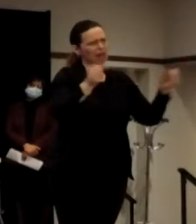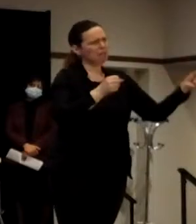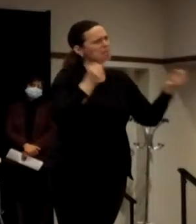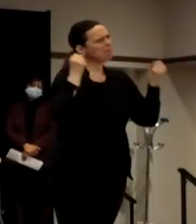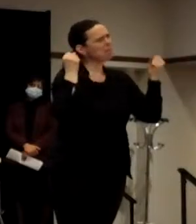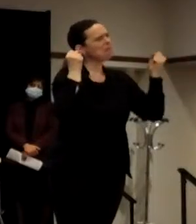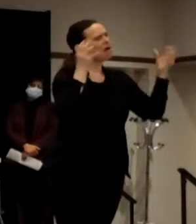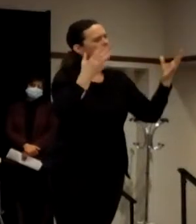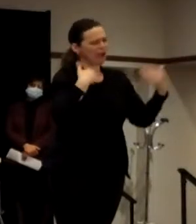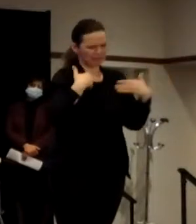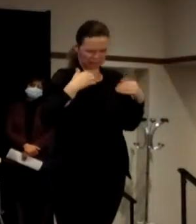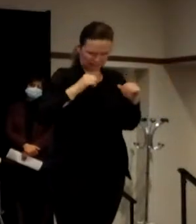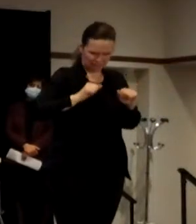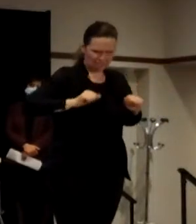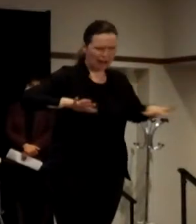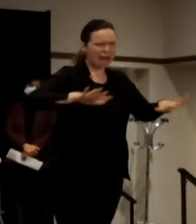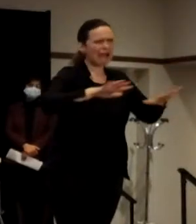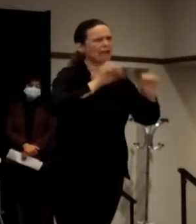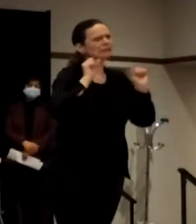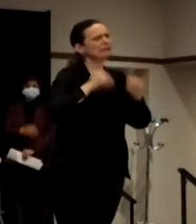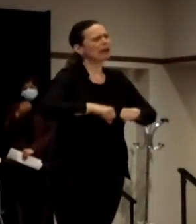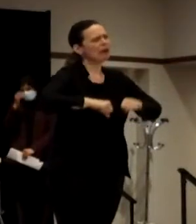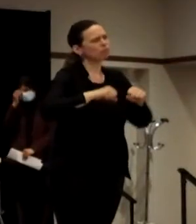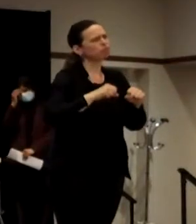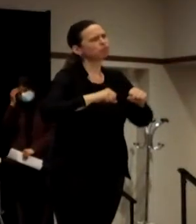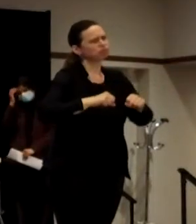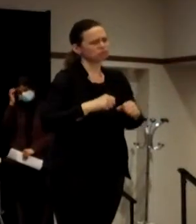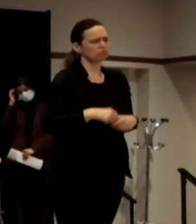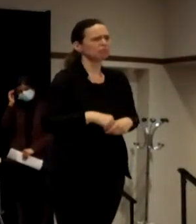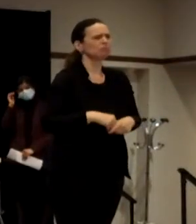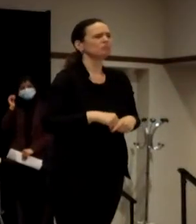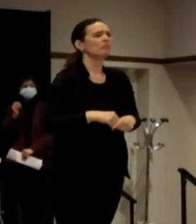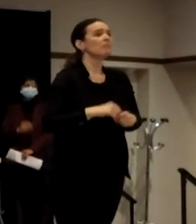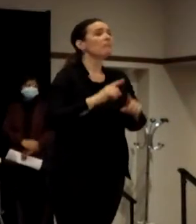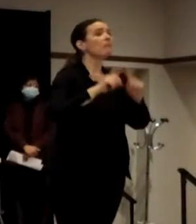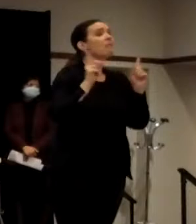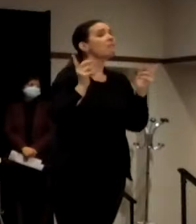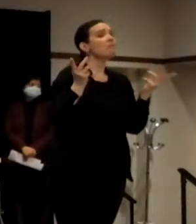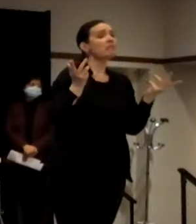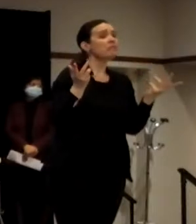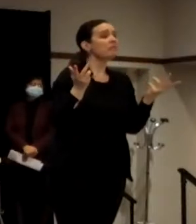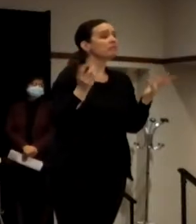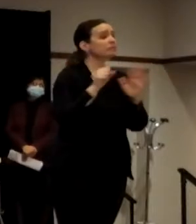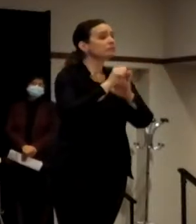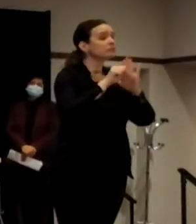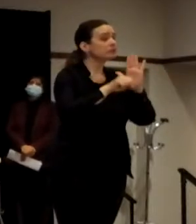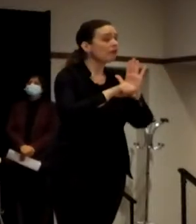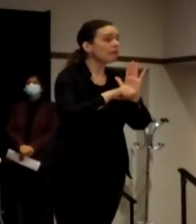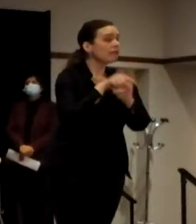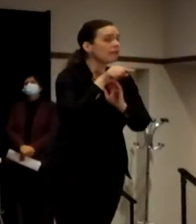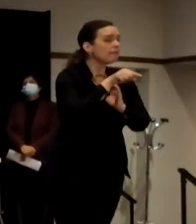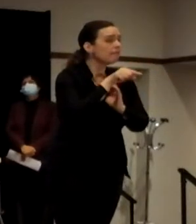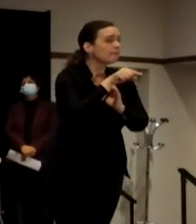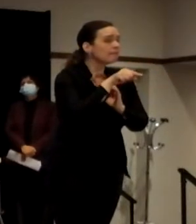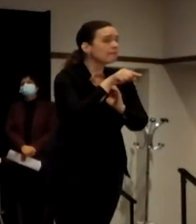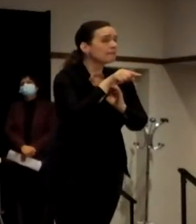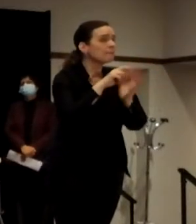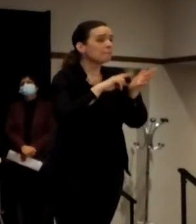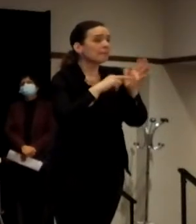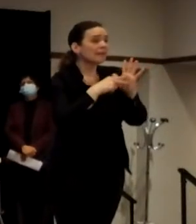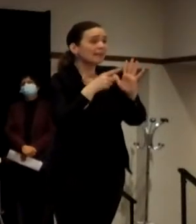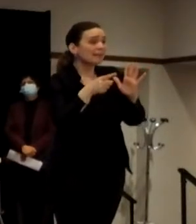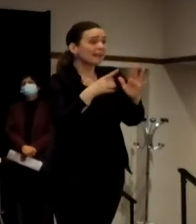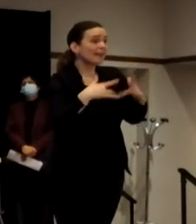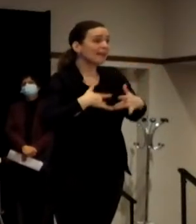could. It's unique, but again, anytime the state can't just look at one venue for